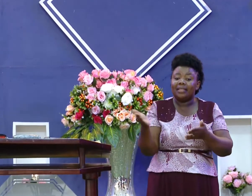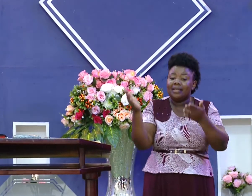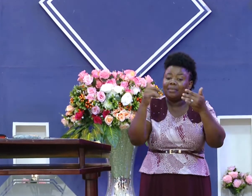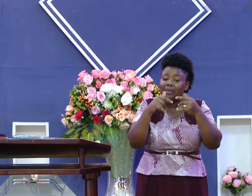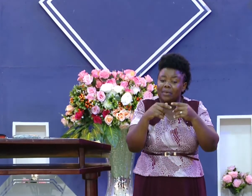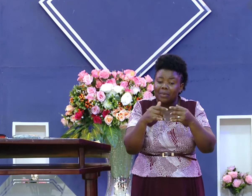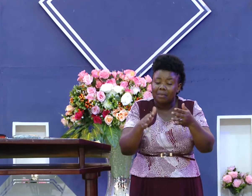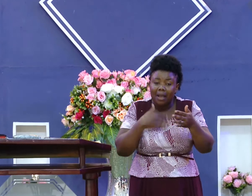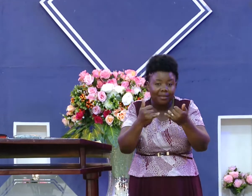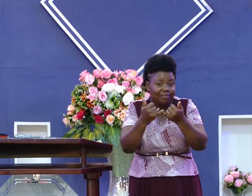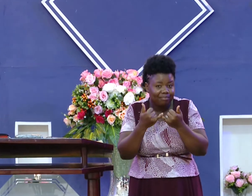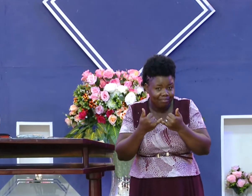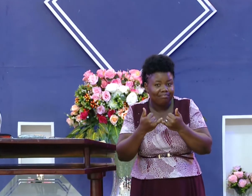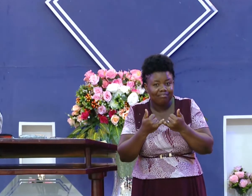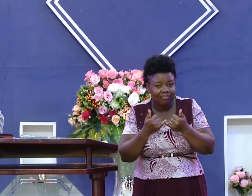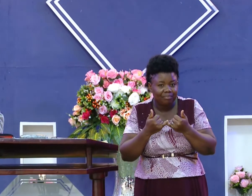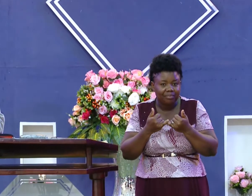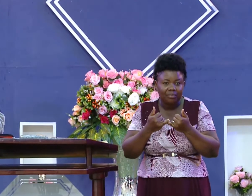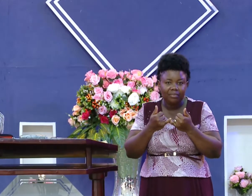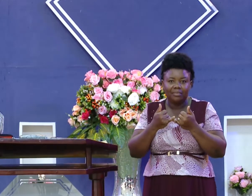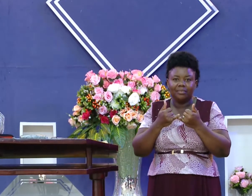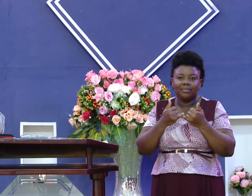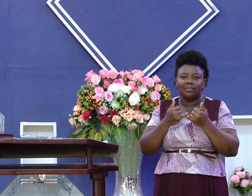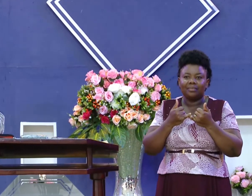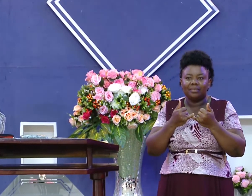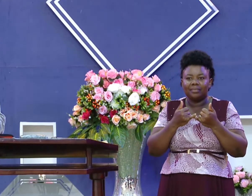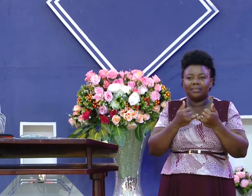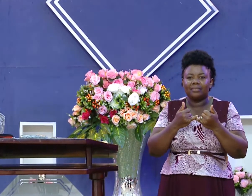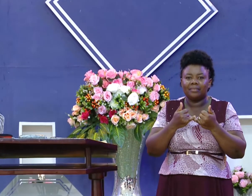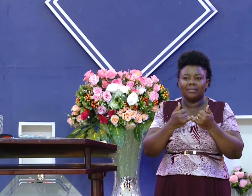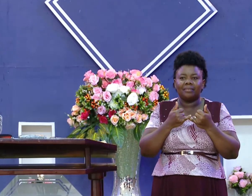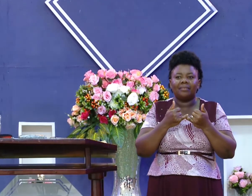neat. And it brought my wife.